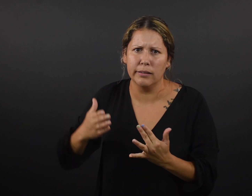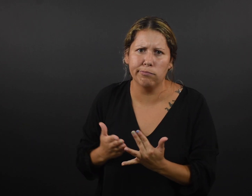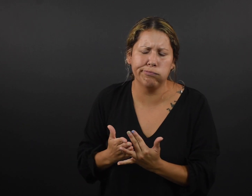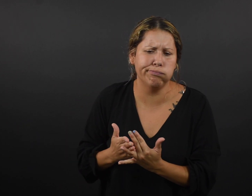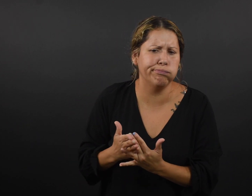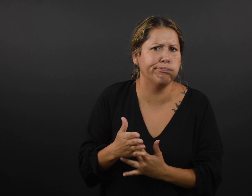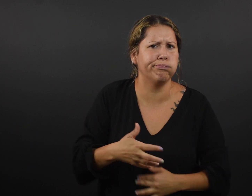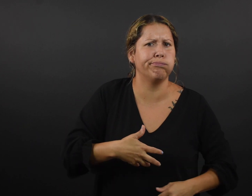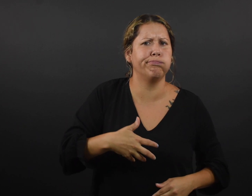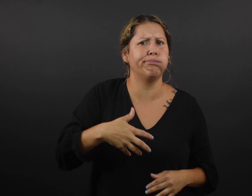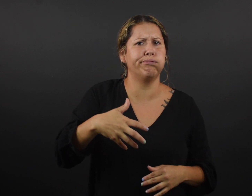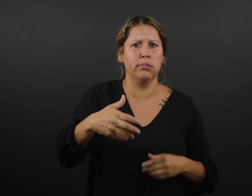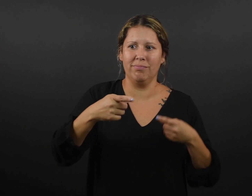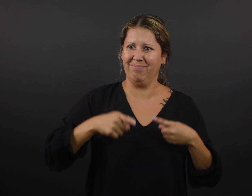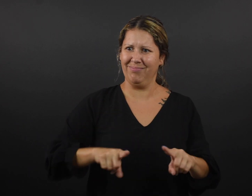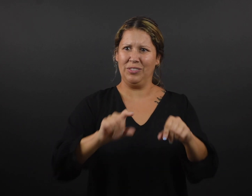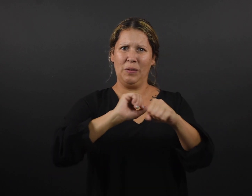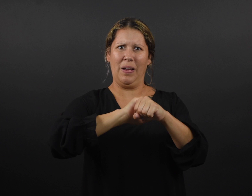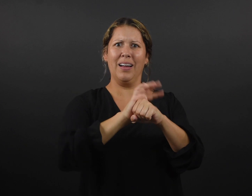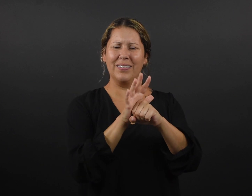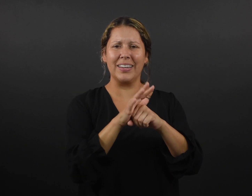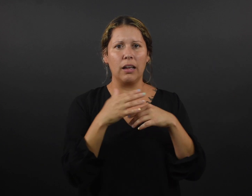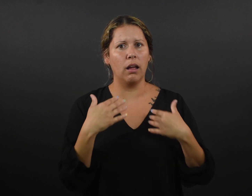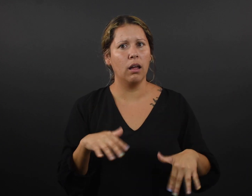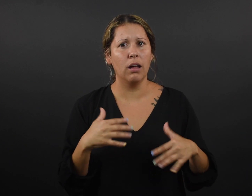needs during COVID-19.